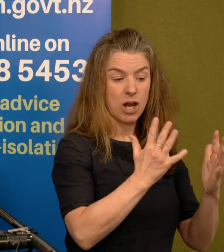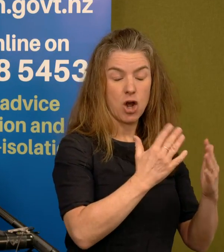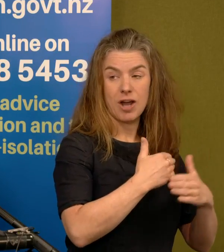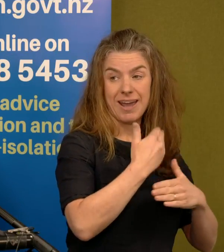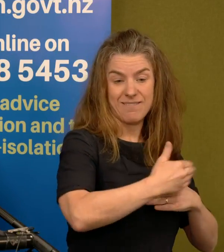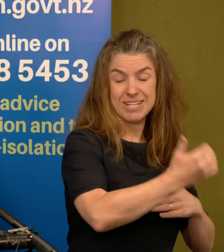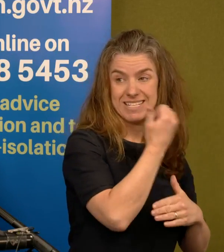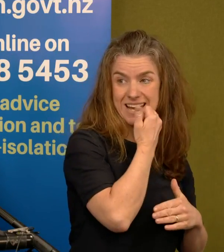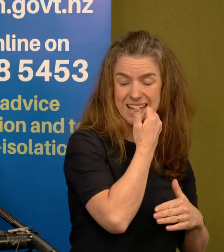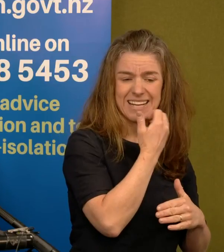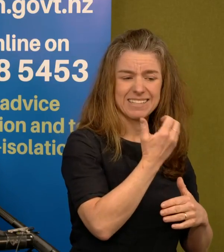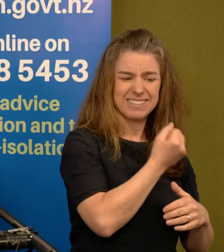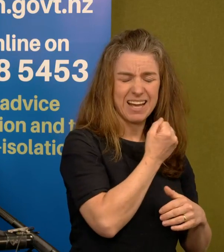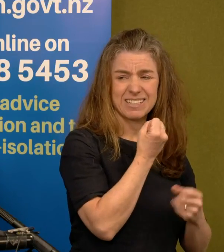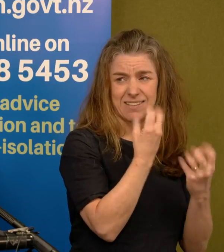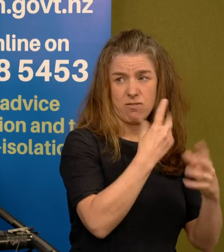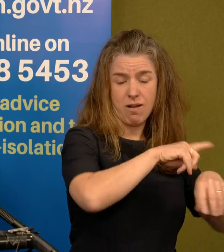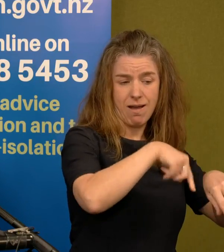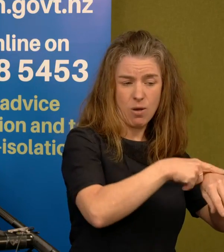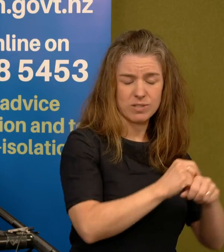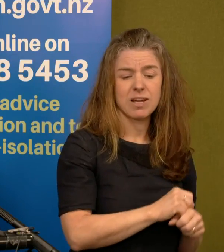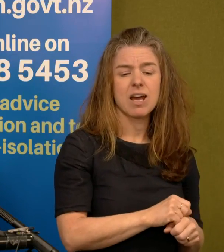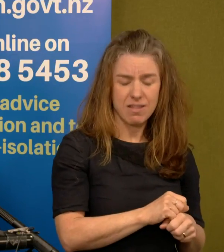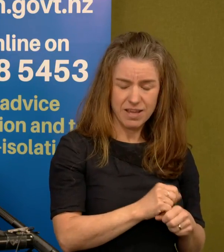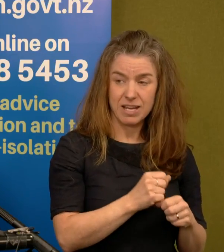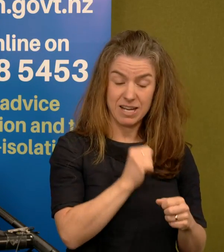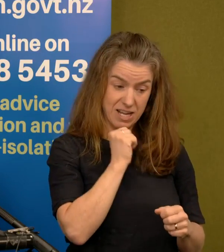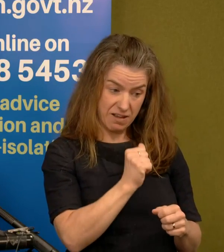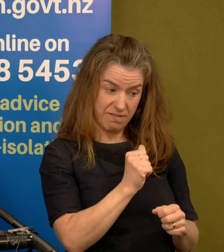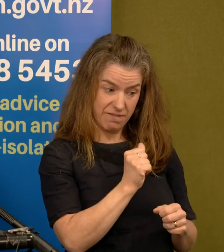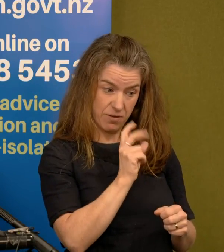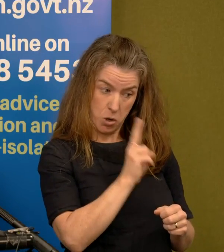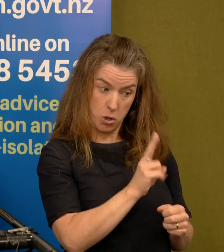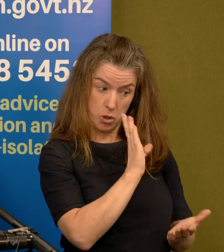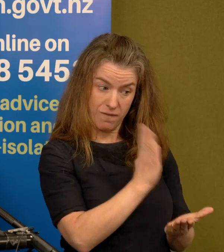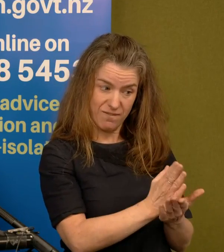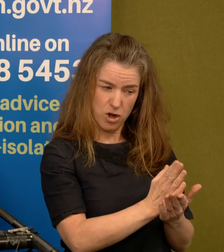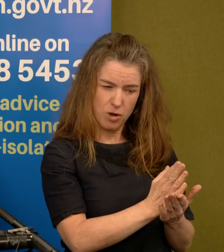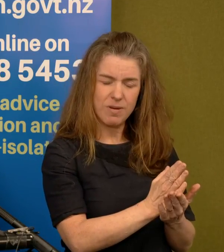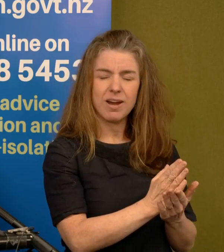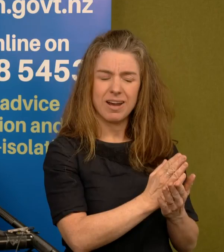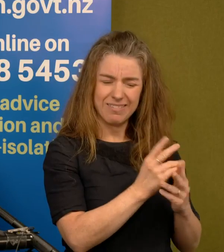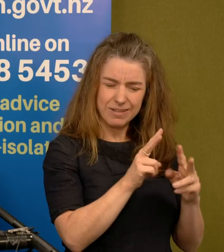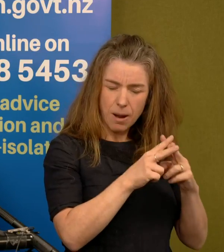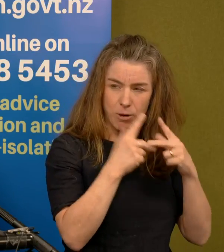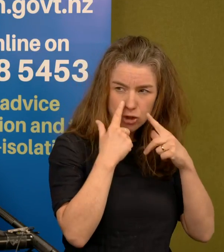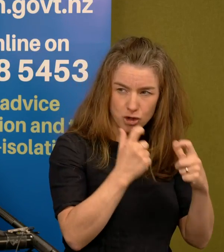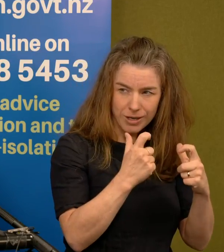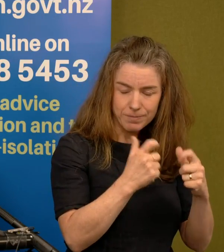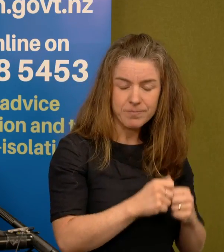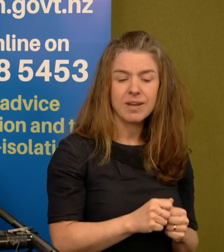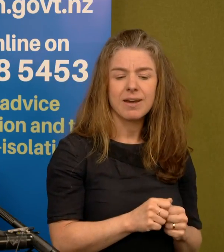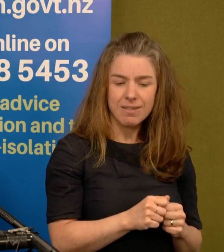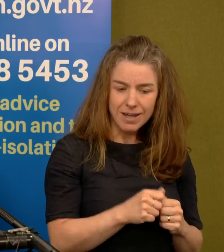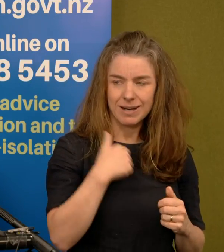several hours. Then they have to do checks to get the confirmed, if it's a positive result especially. Then the key thing there is, of course, there is a